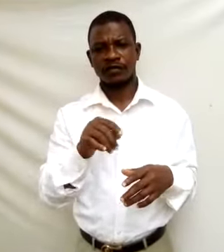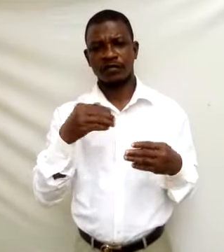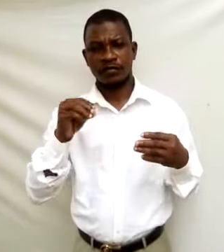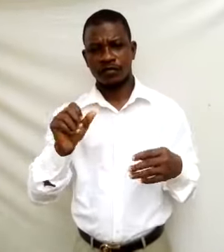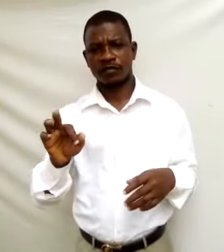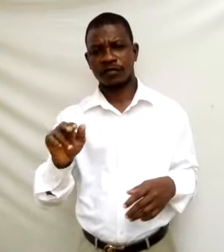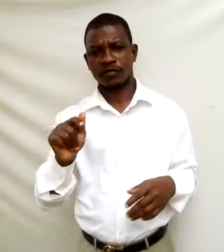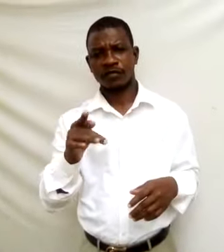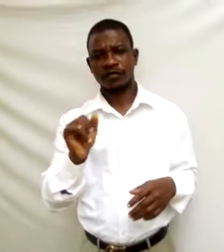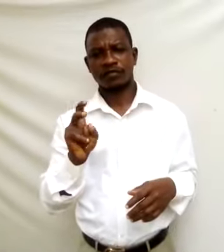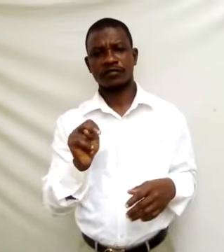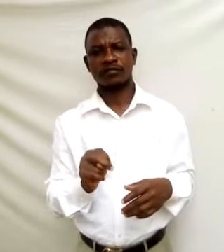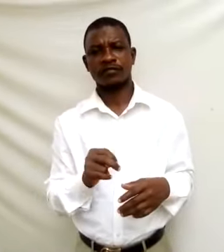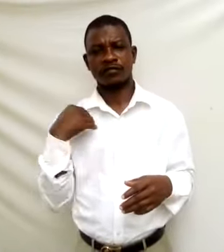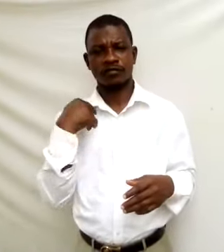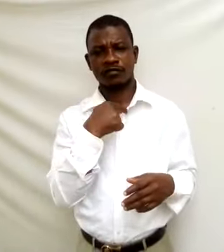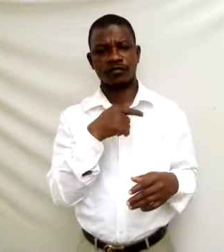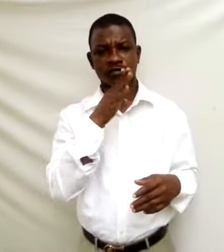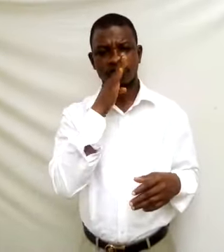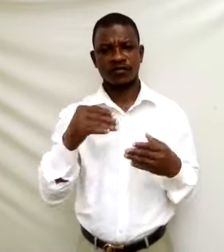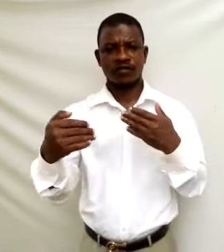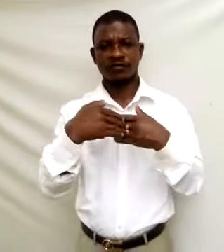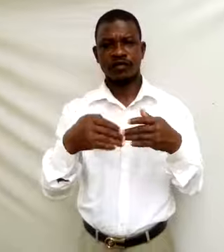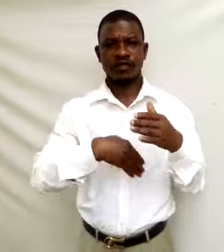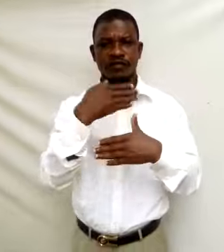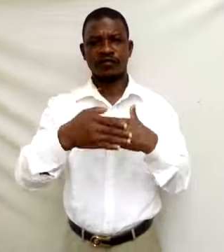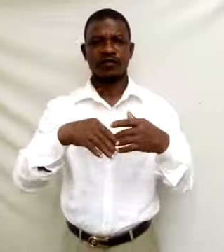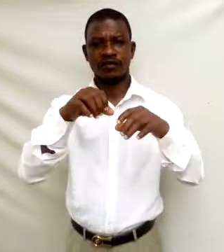we'll be back after the short break